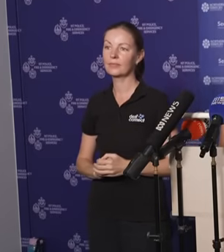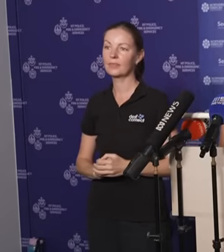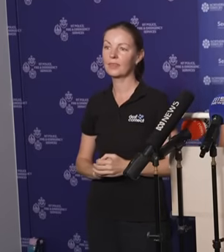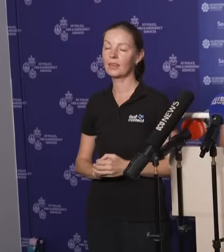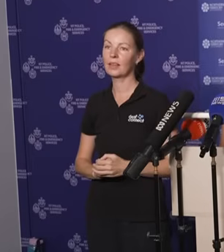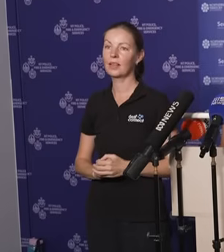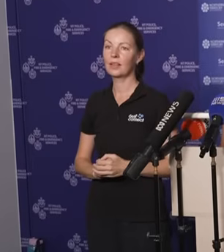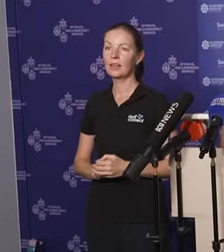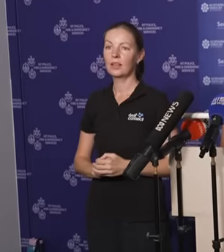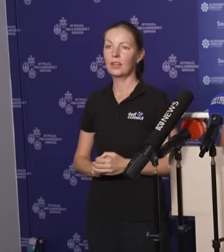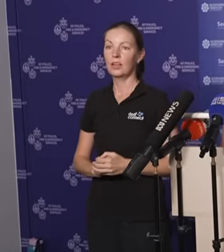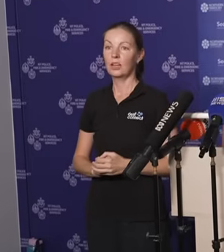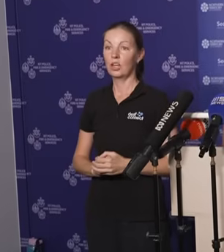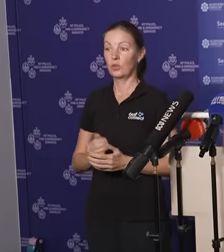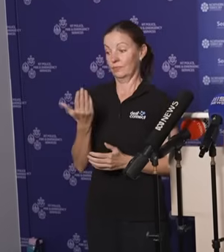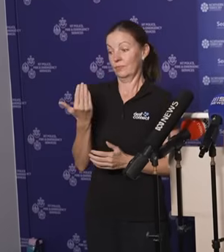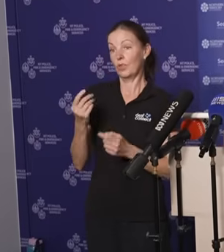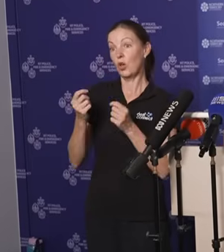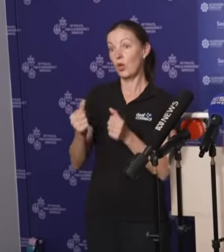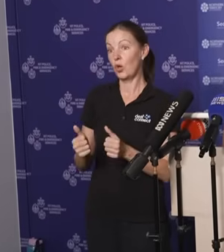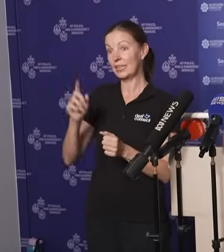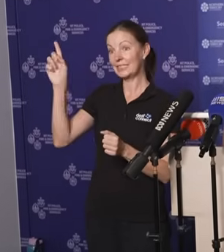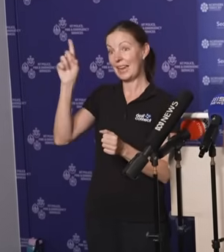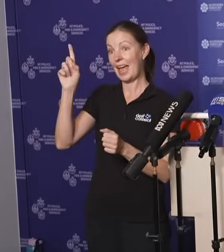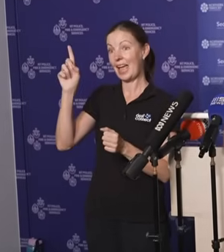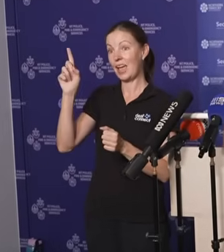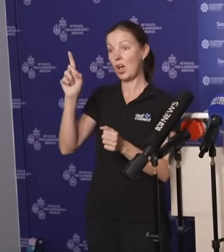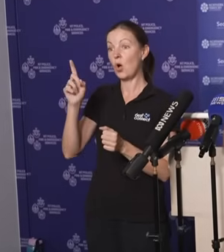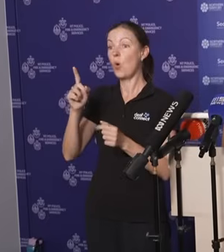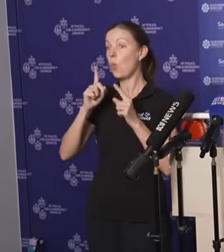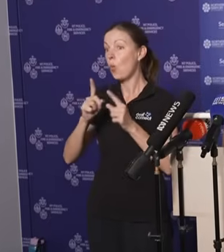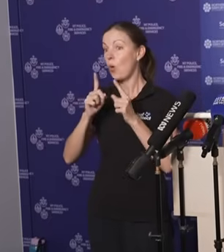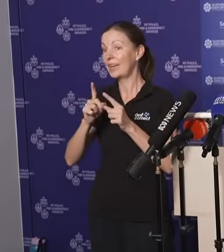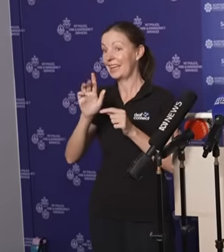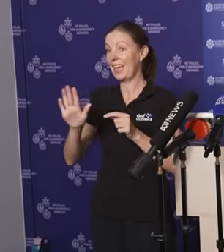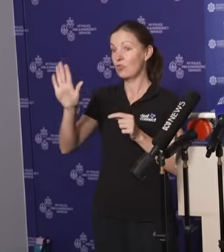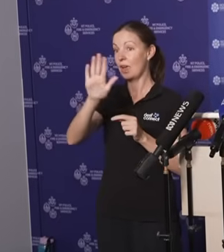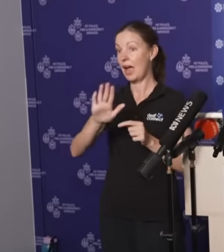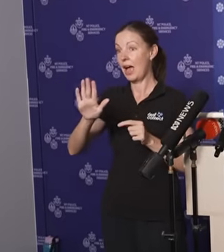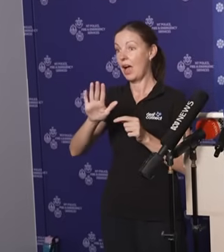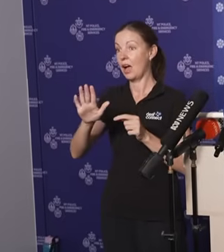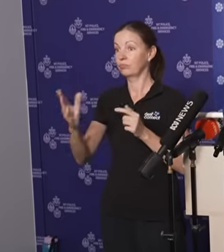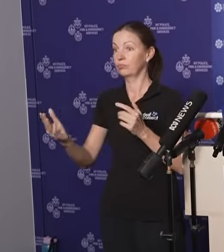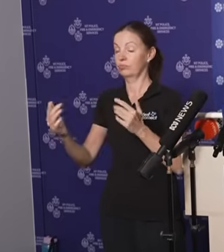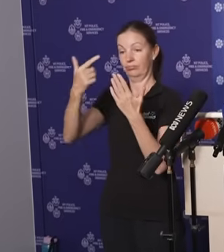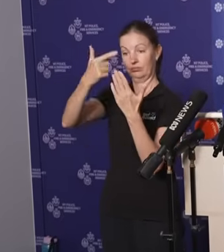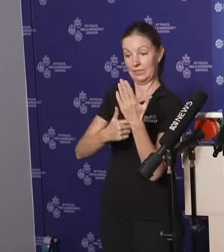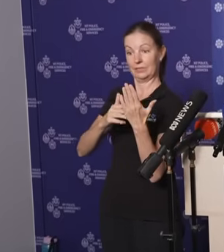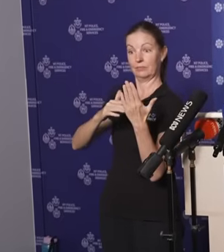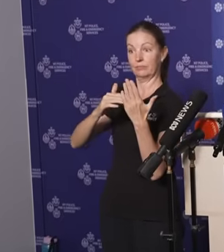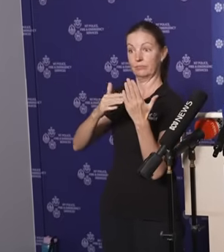Area. Early today, the cyclone warning area was extended to include Darwin and the rural